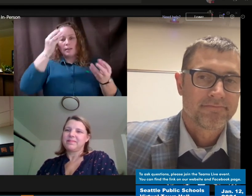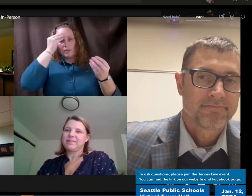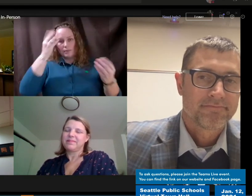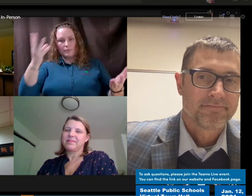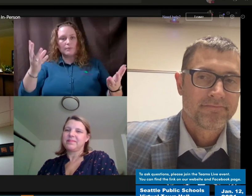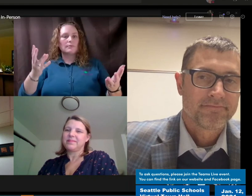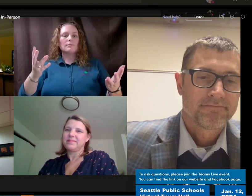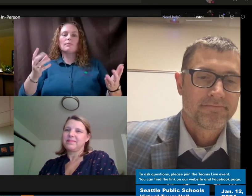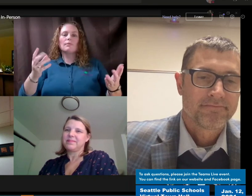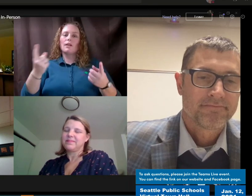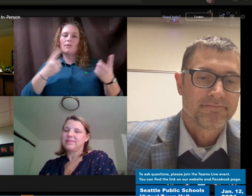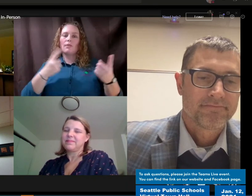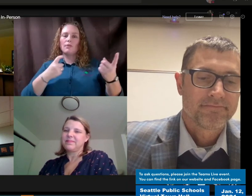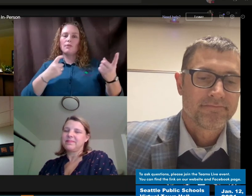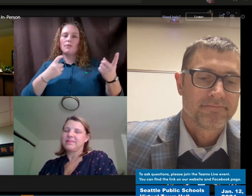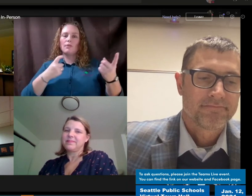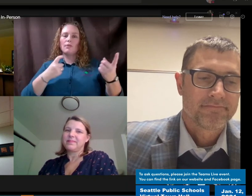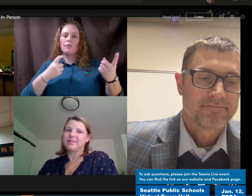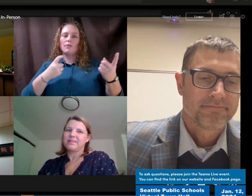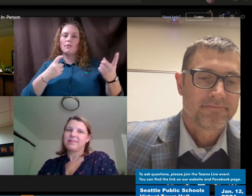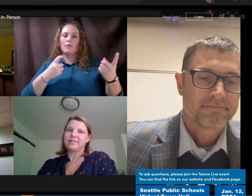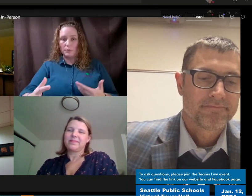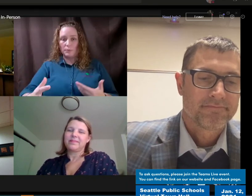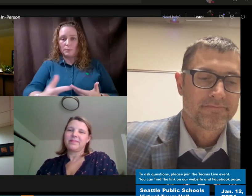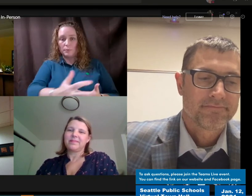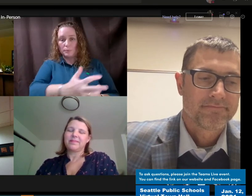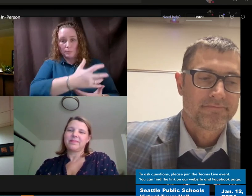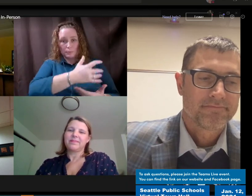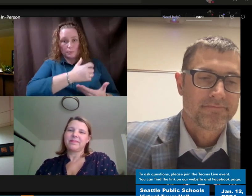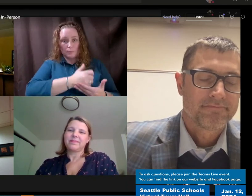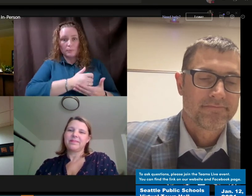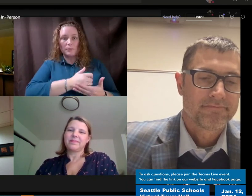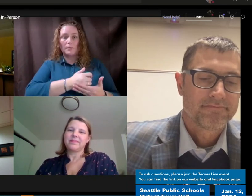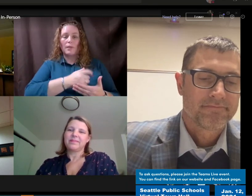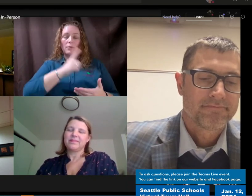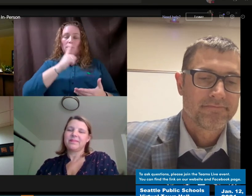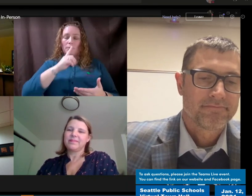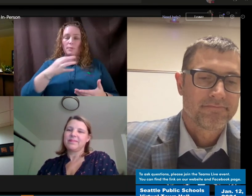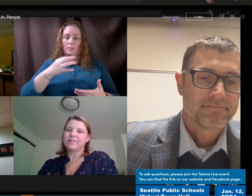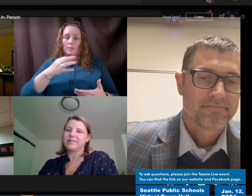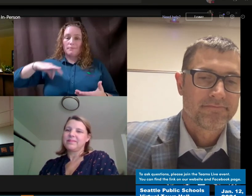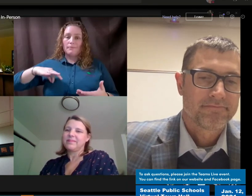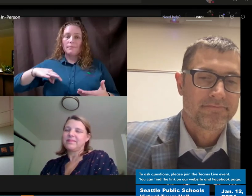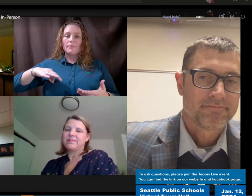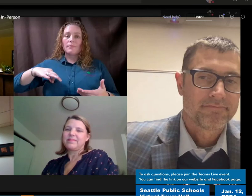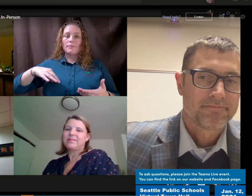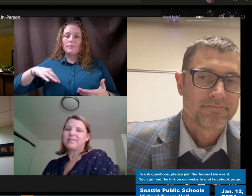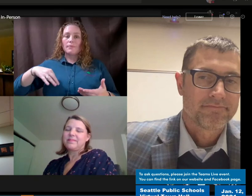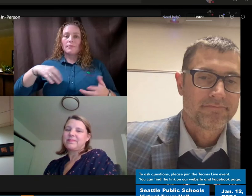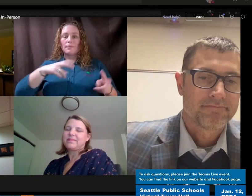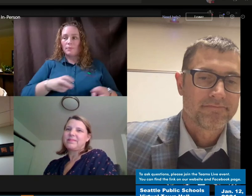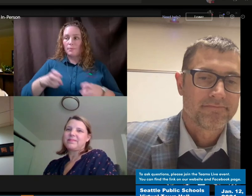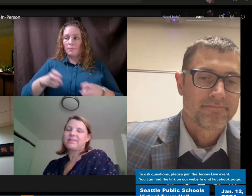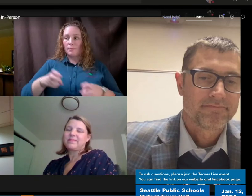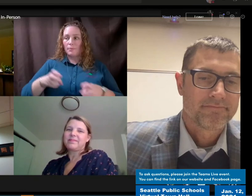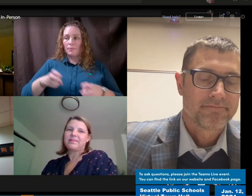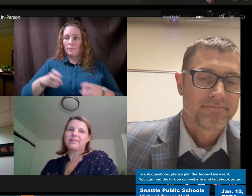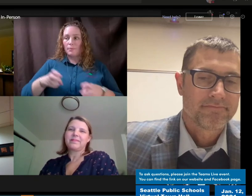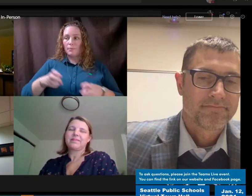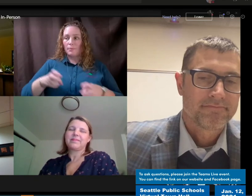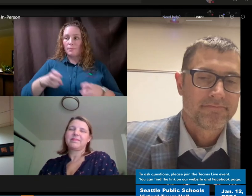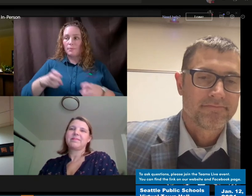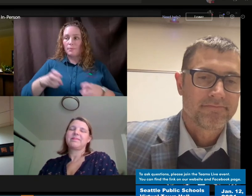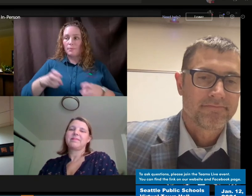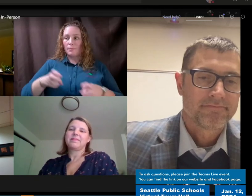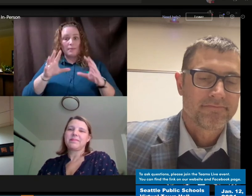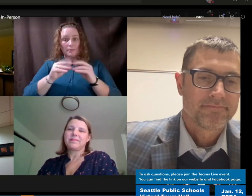that are coming in on this as well. It's always very helpful to that. We will continue to, we'll do these more frequently as well